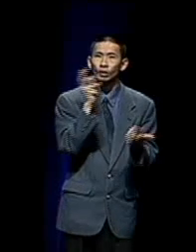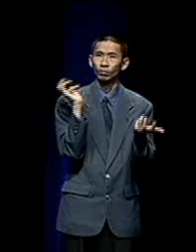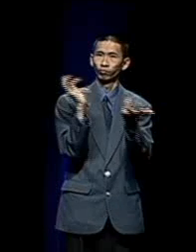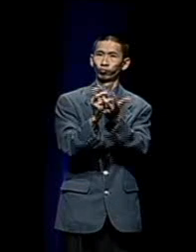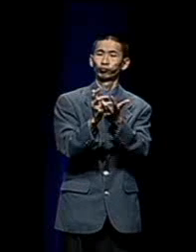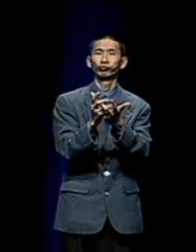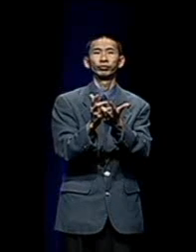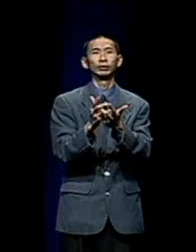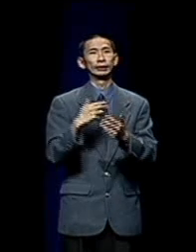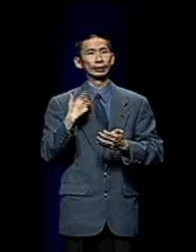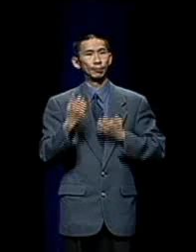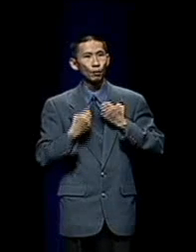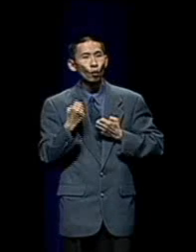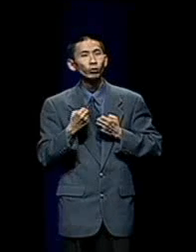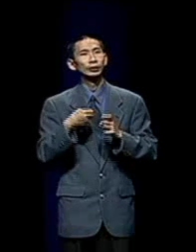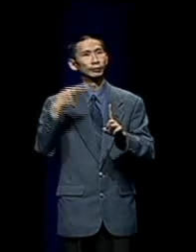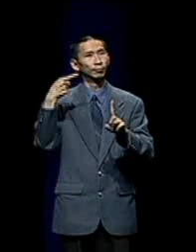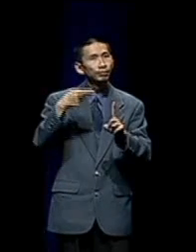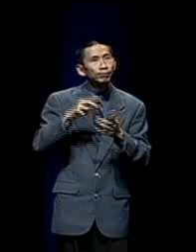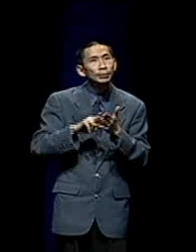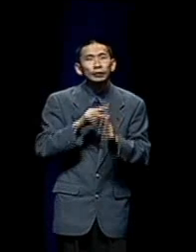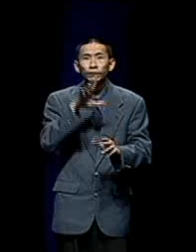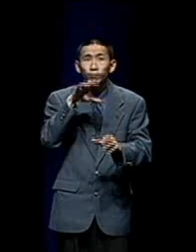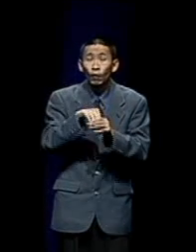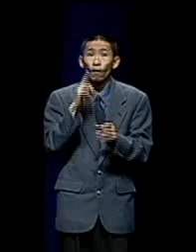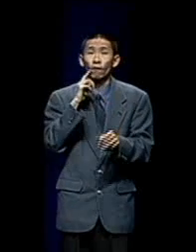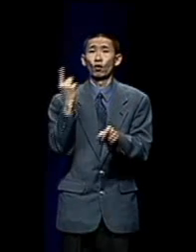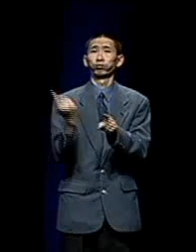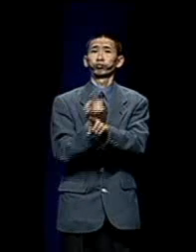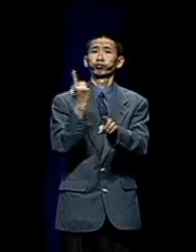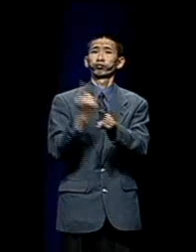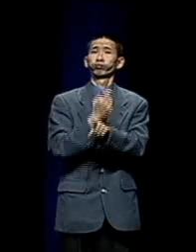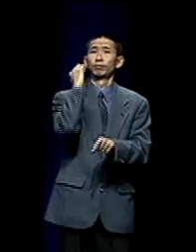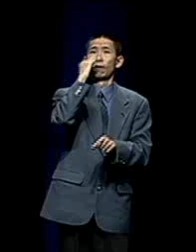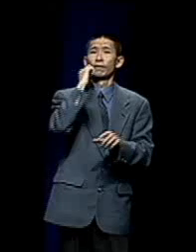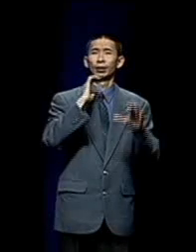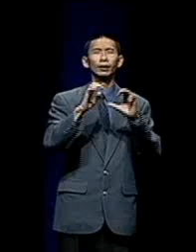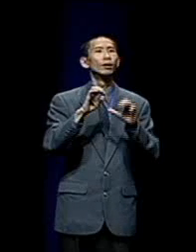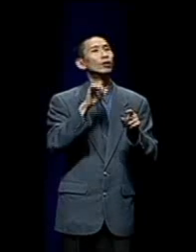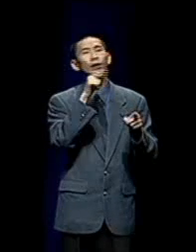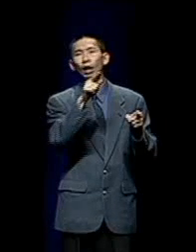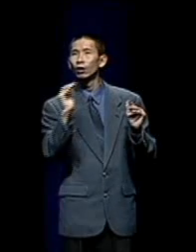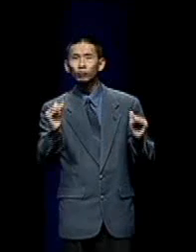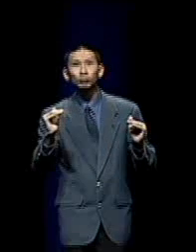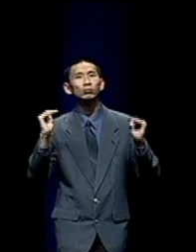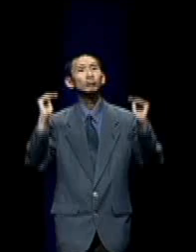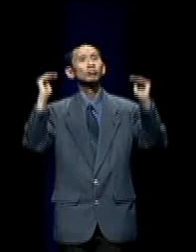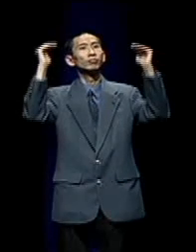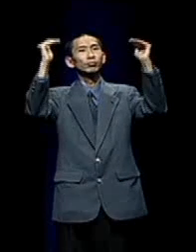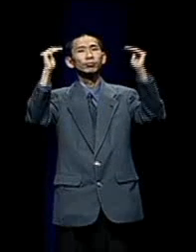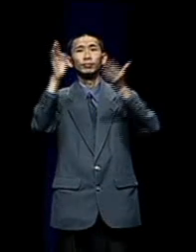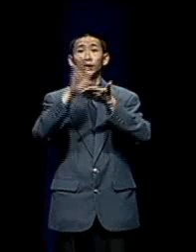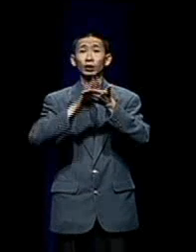daily communication activities, not at a highly advanced college,